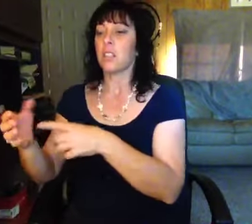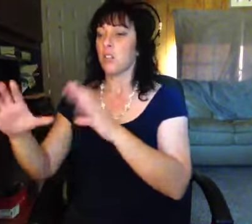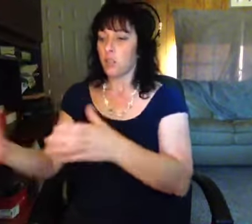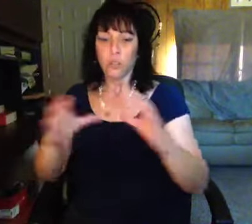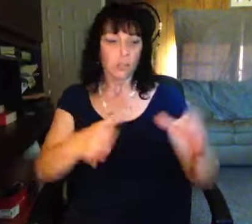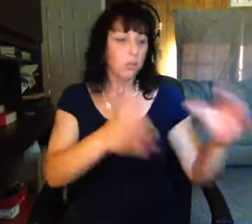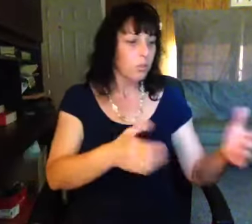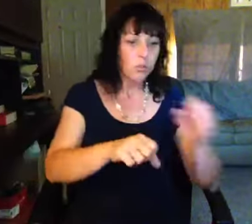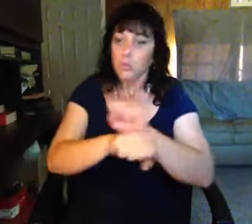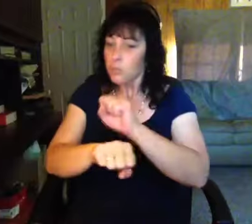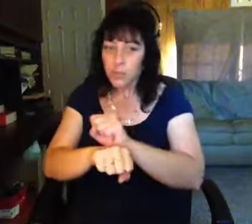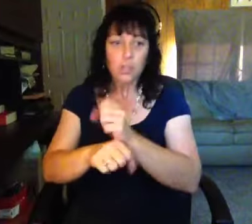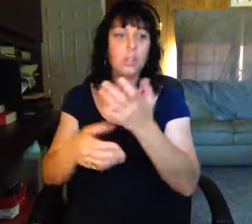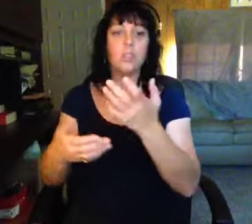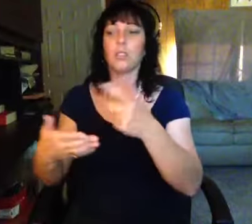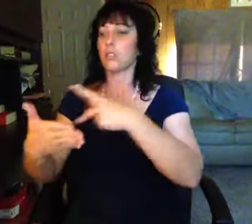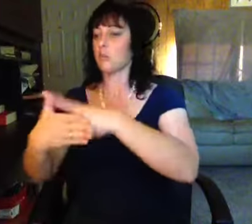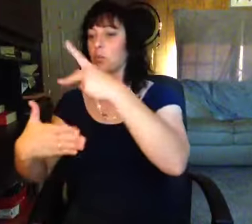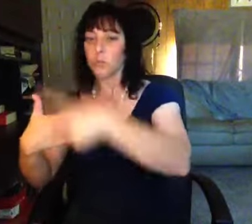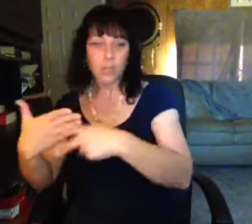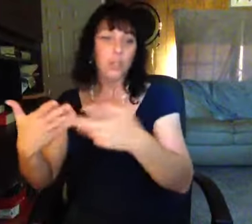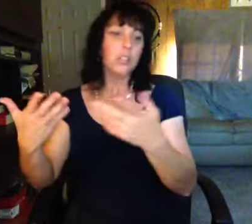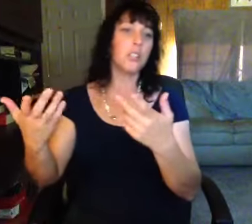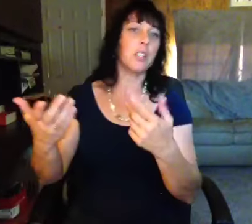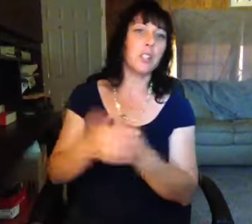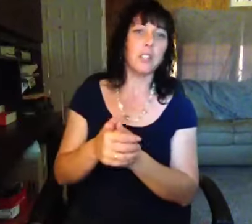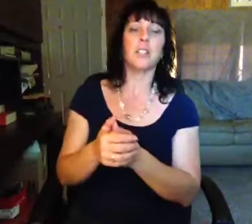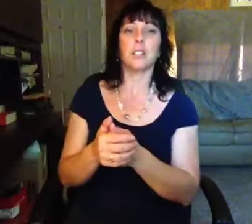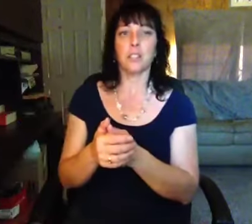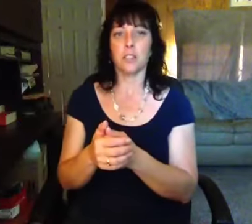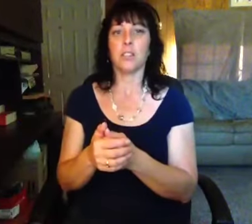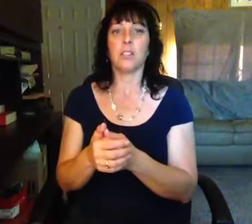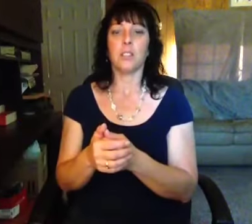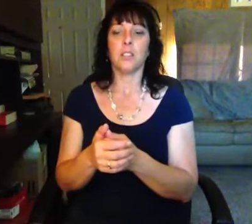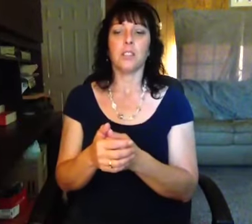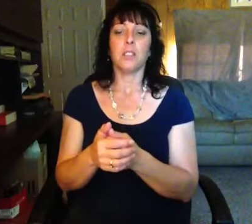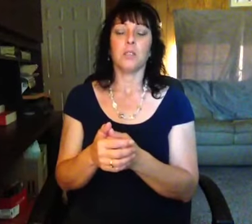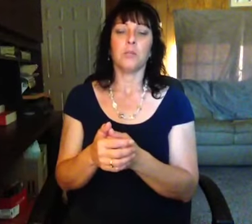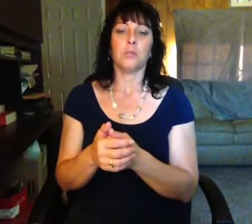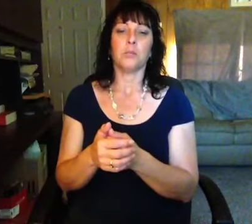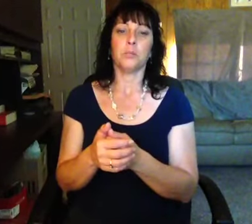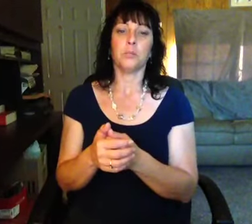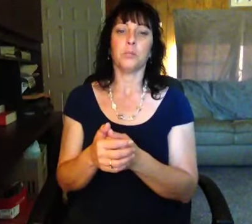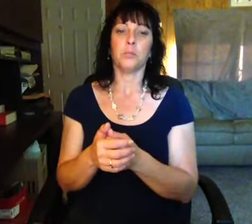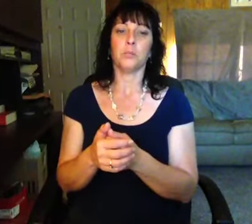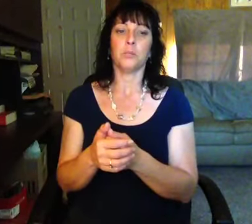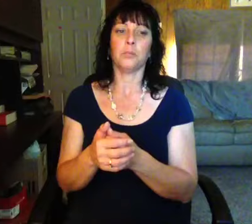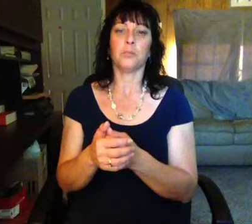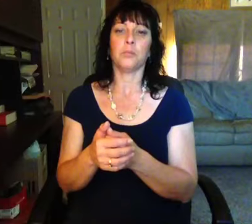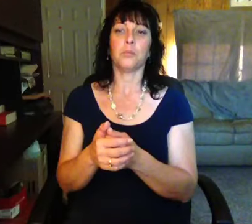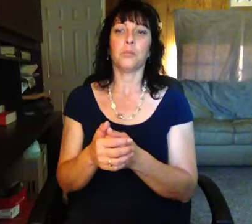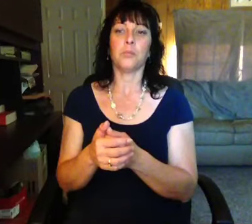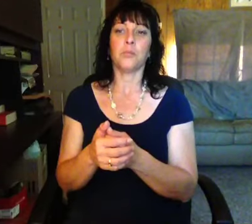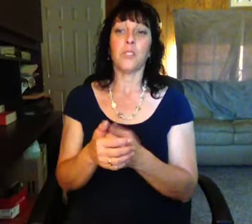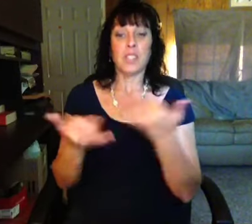projects. We're going to have a lot more time in class to do lots of the things that I think we're going to be able to show much more